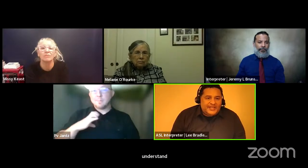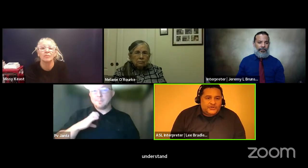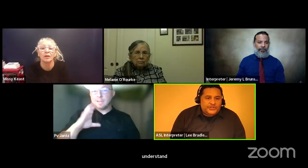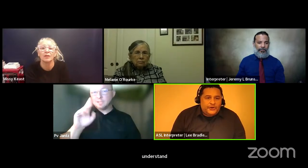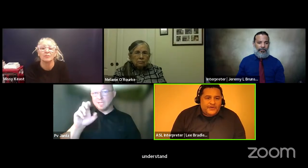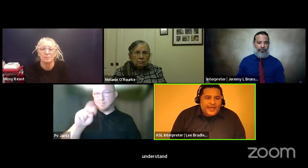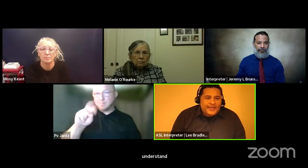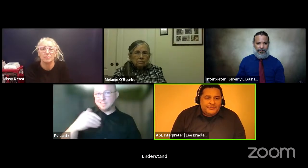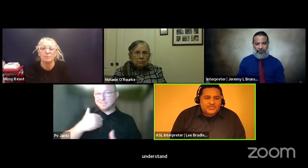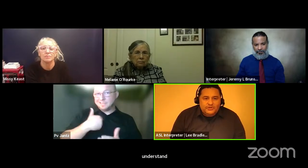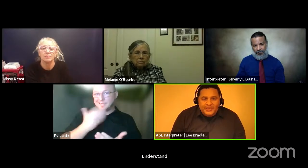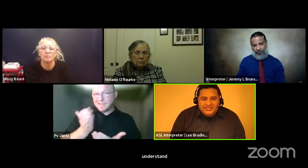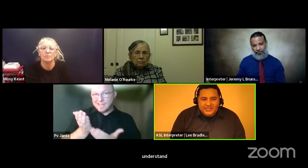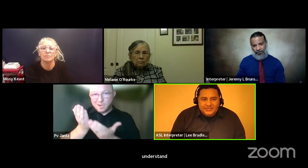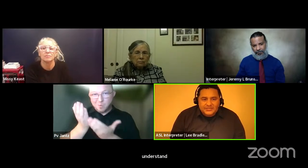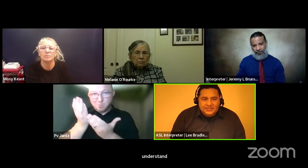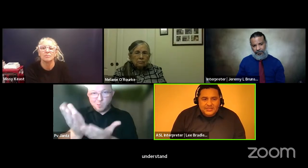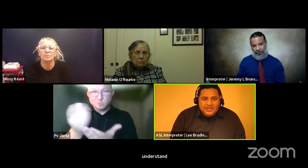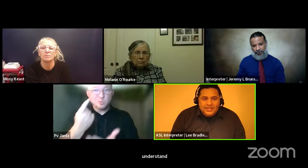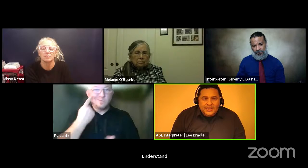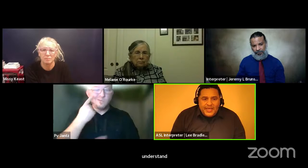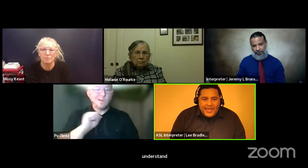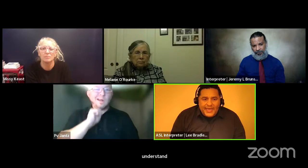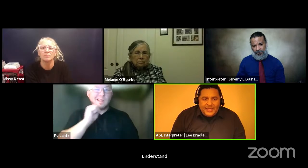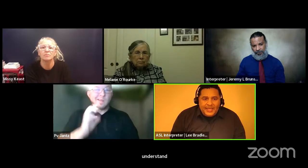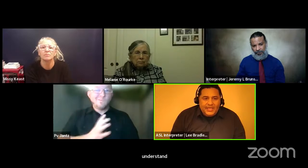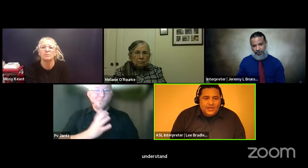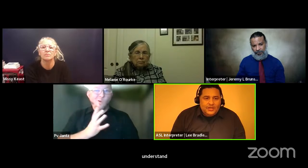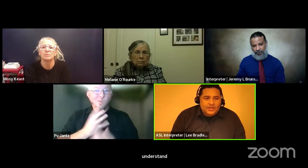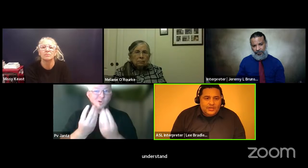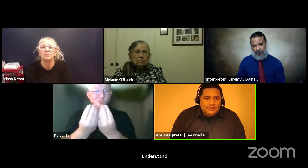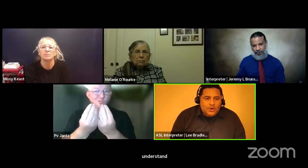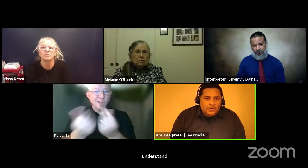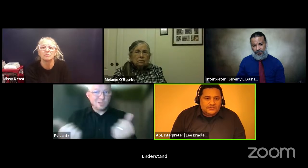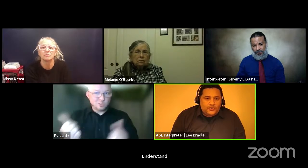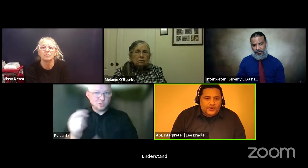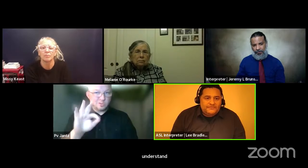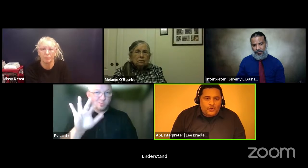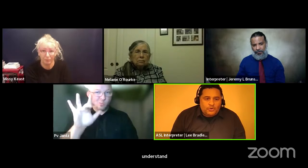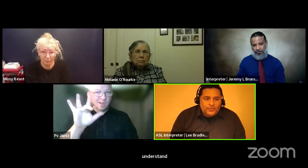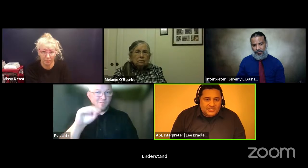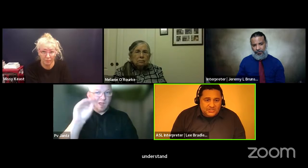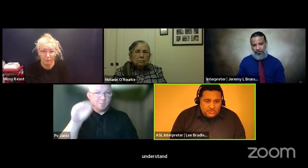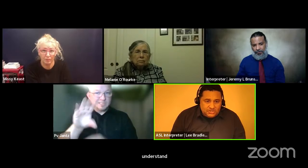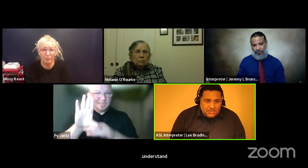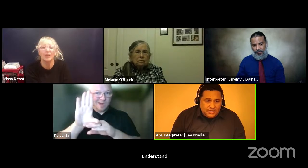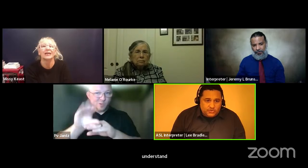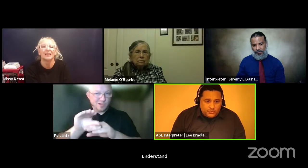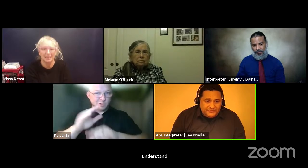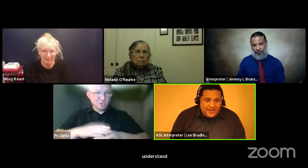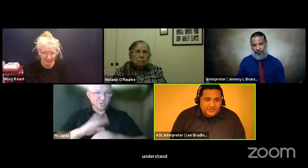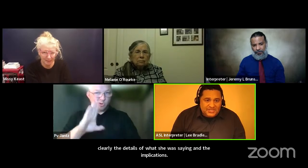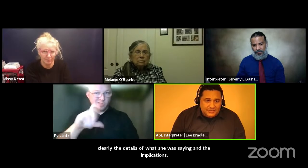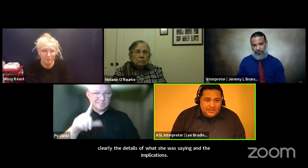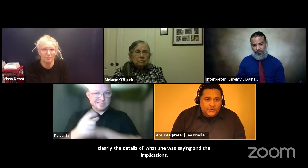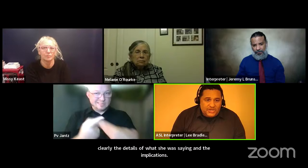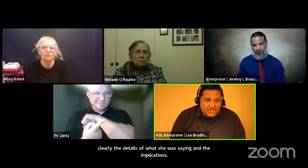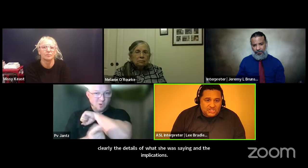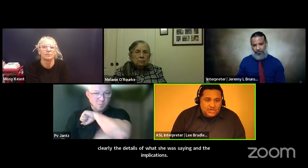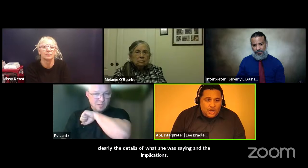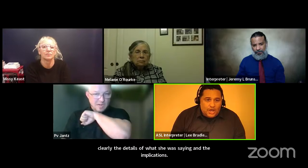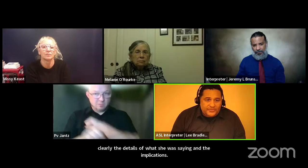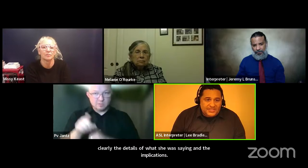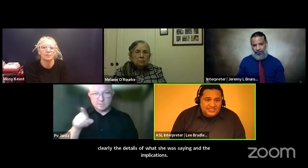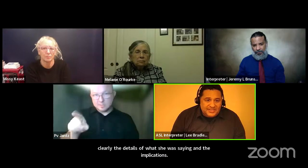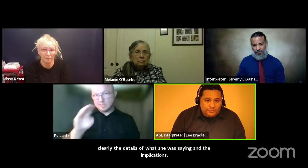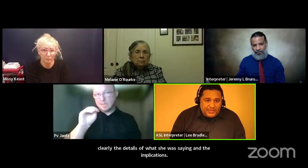Commissioner Jansier, to clarify, Commissioner Benton had a motion for an informal resolution of 25%